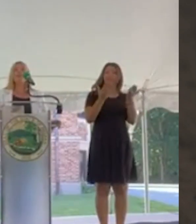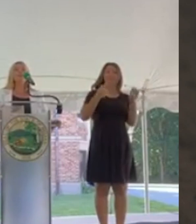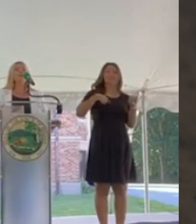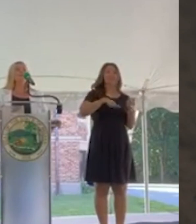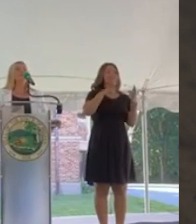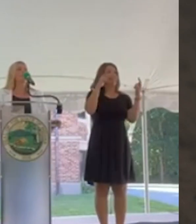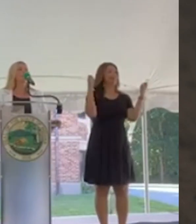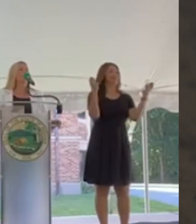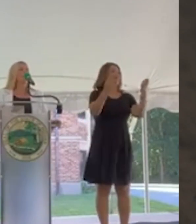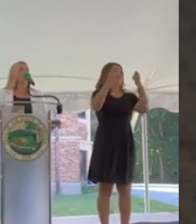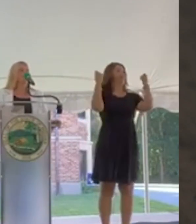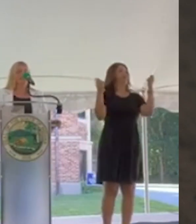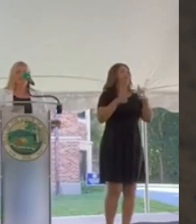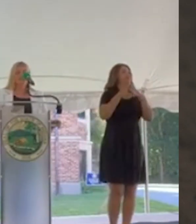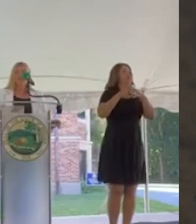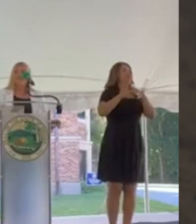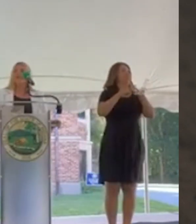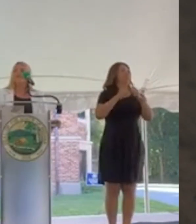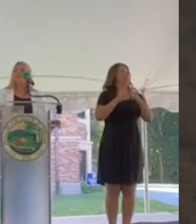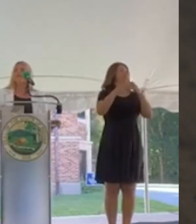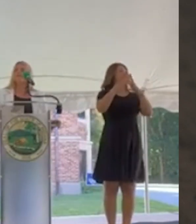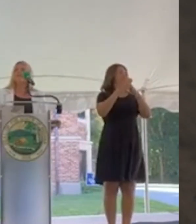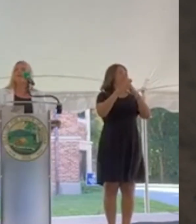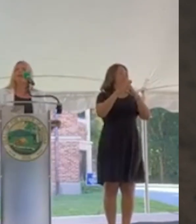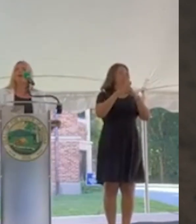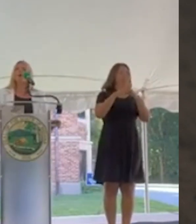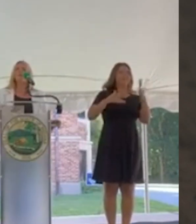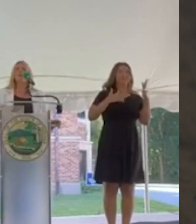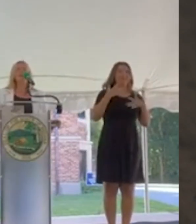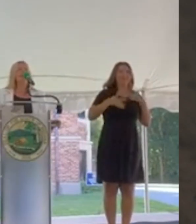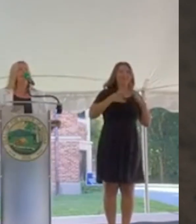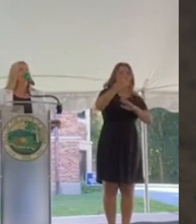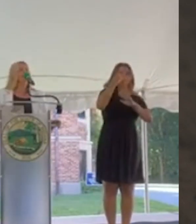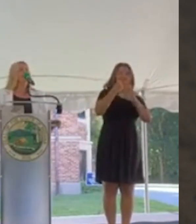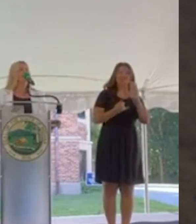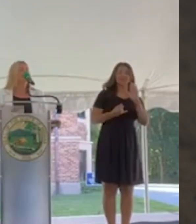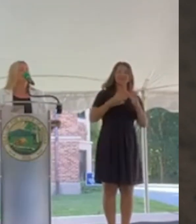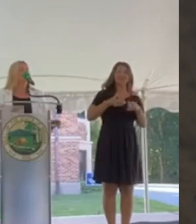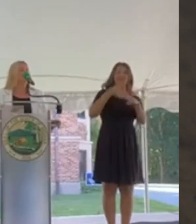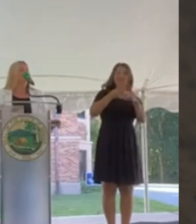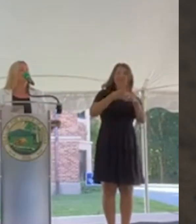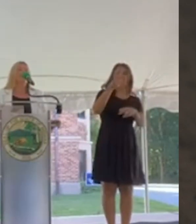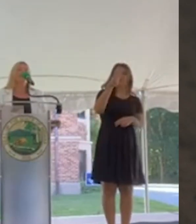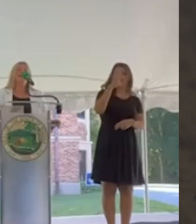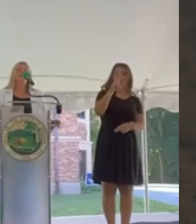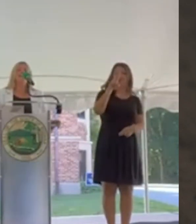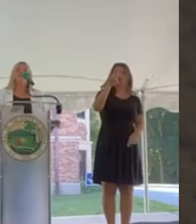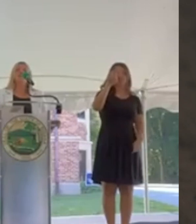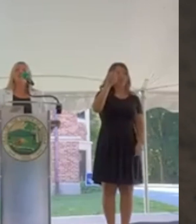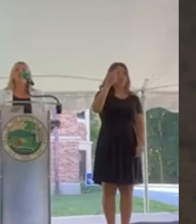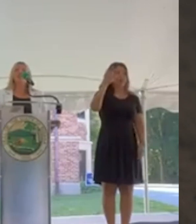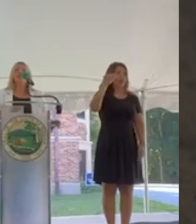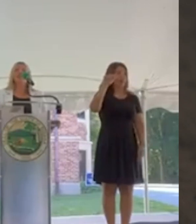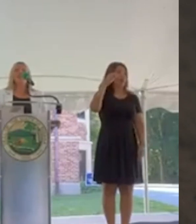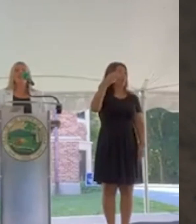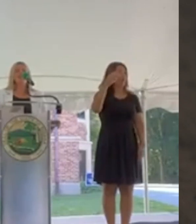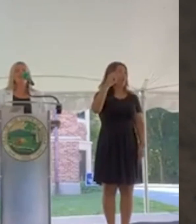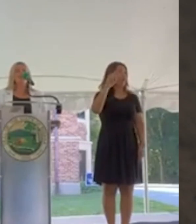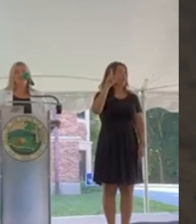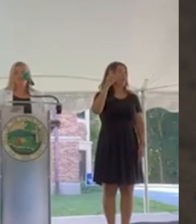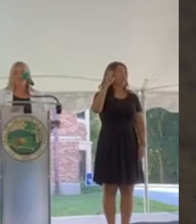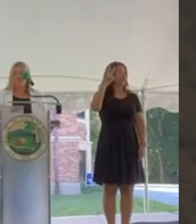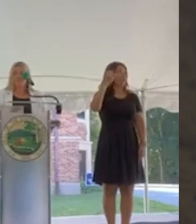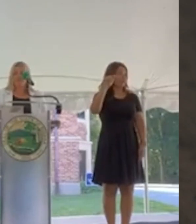this very transformative project. My name is Dr. Rebecca Halverda, and I have the privilege of serving as the Commissioner of the